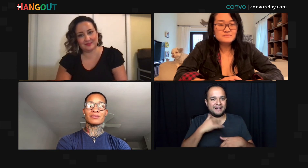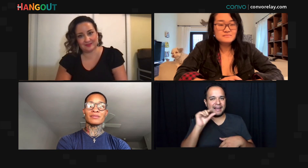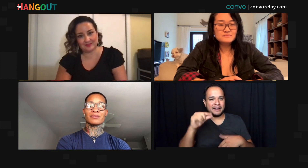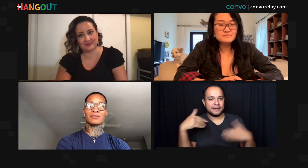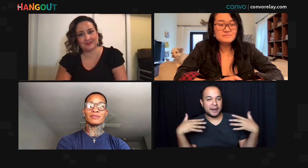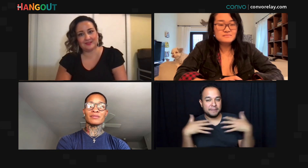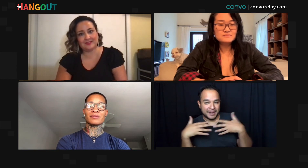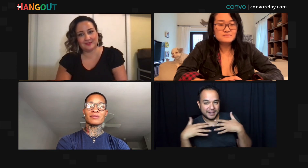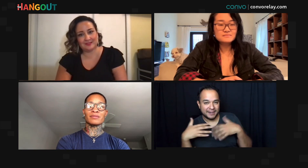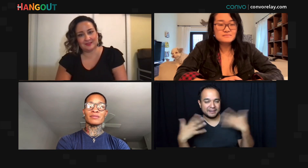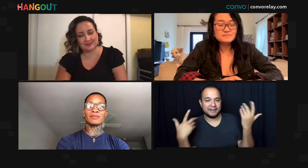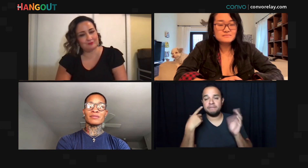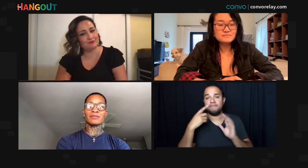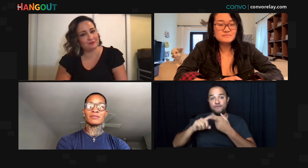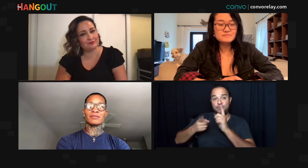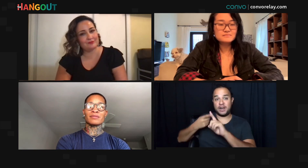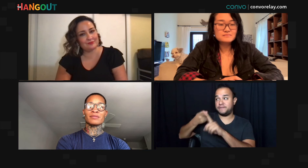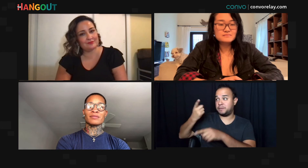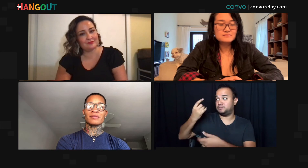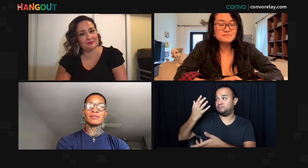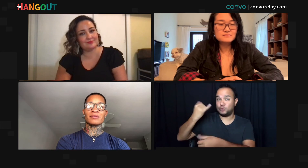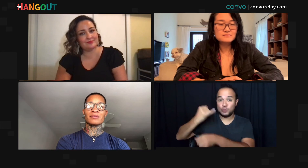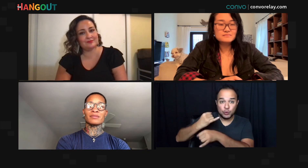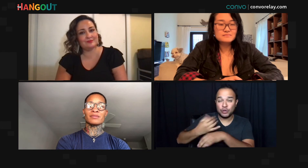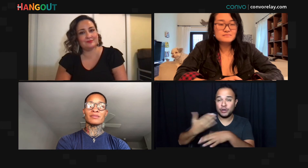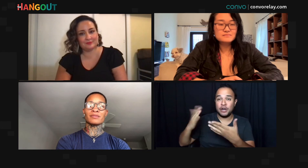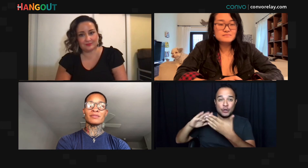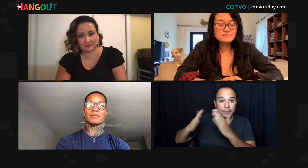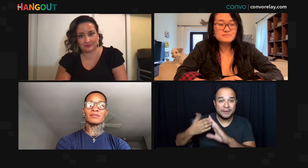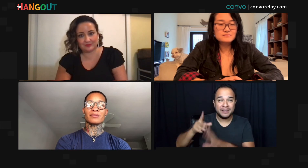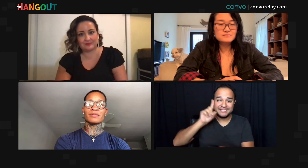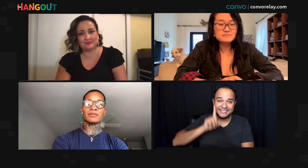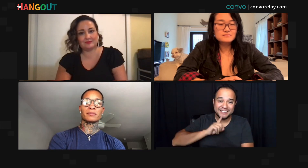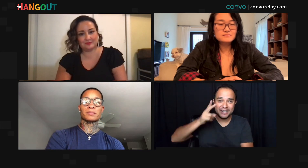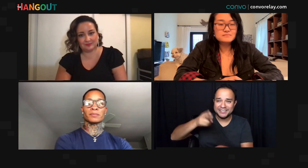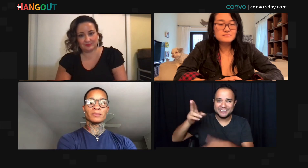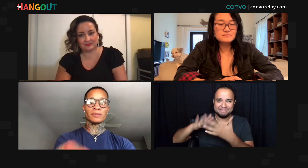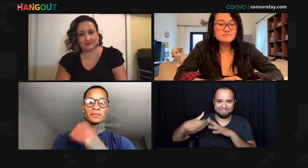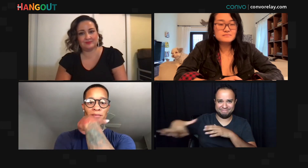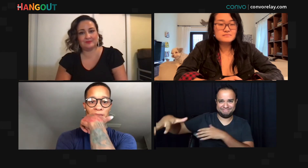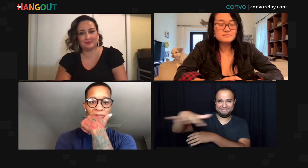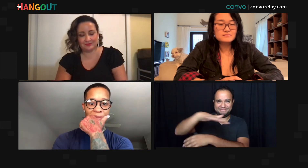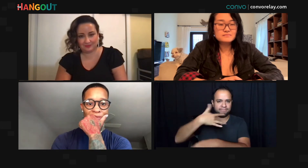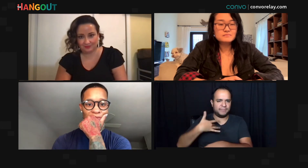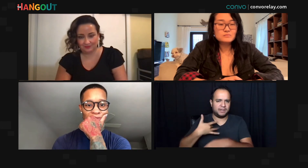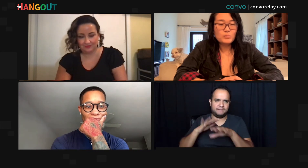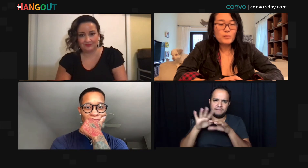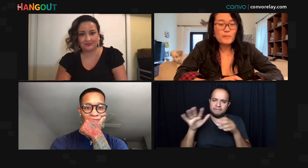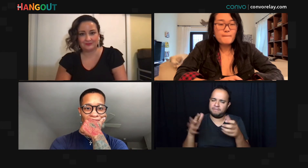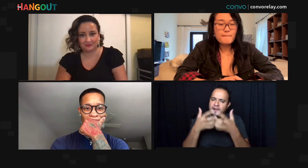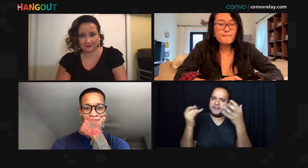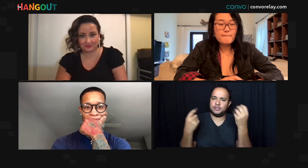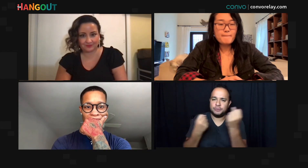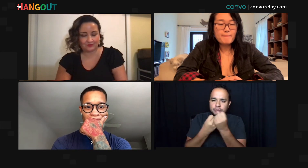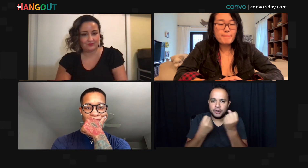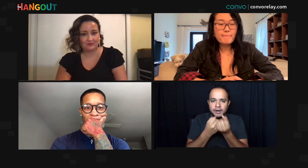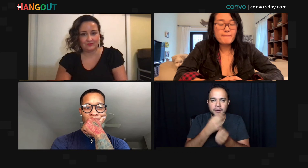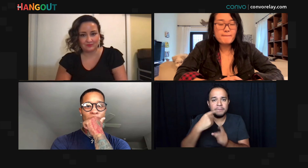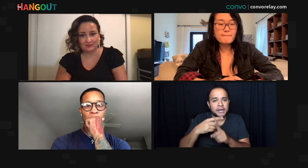yes, somehow I feel maybe a little bit anxious. Some of my friends from the deaf school and in the community, I did